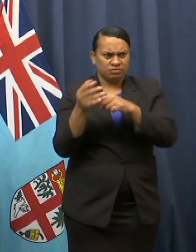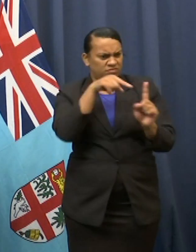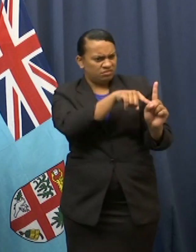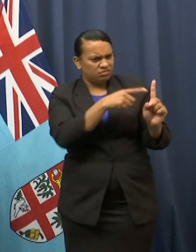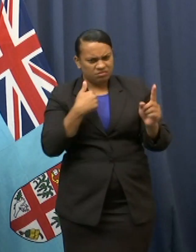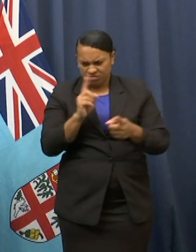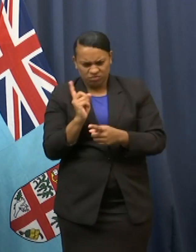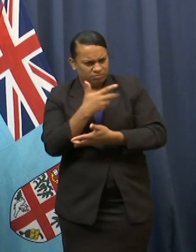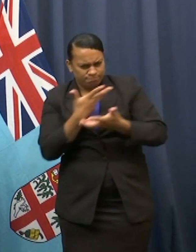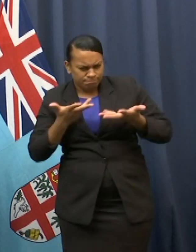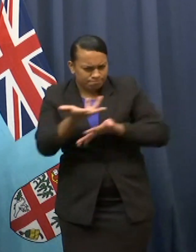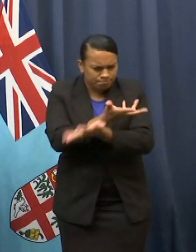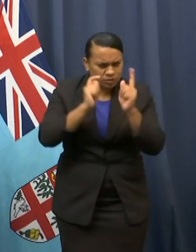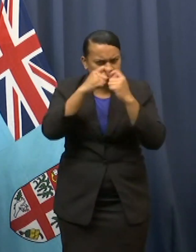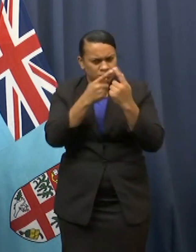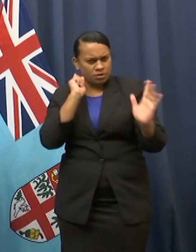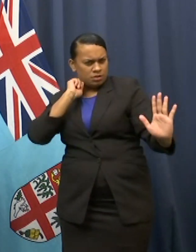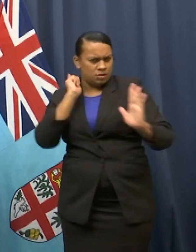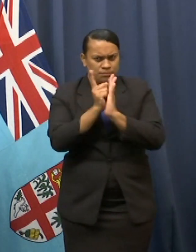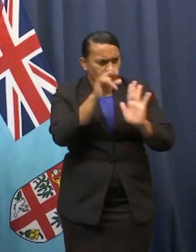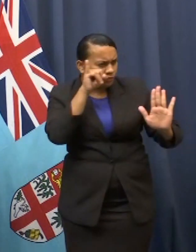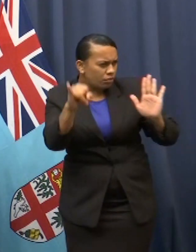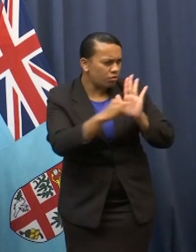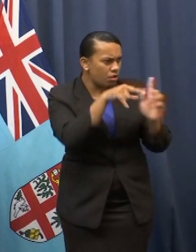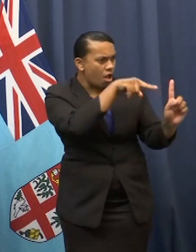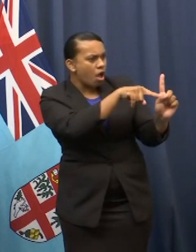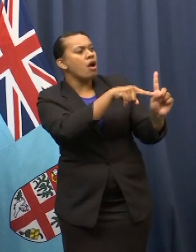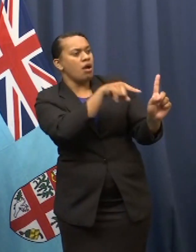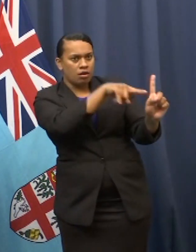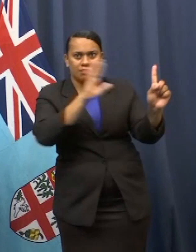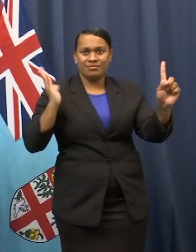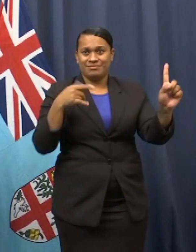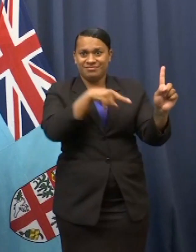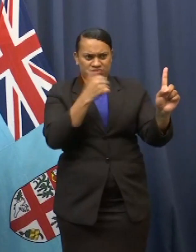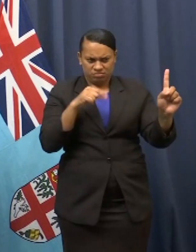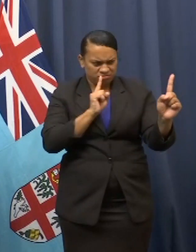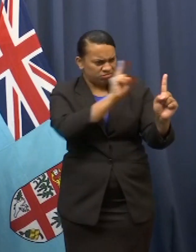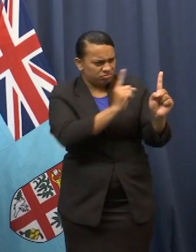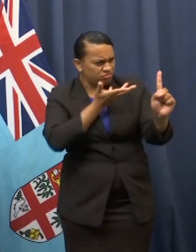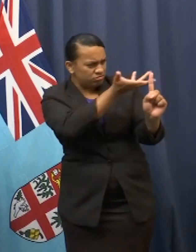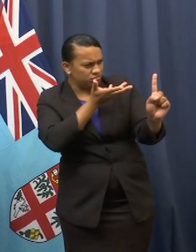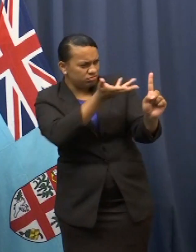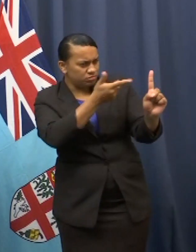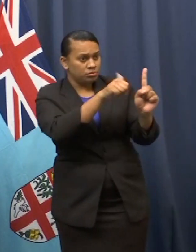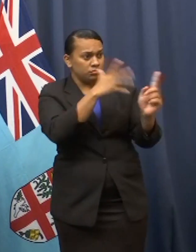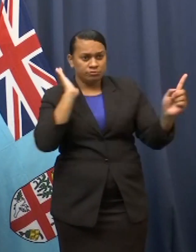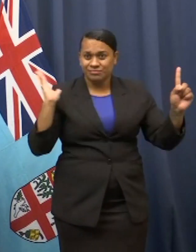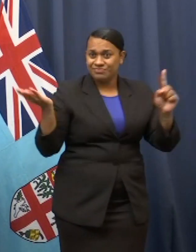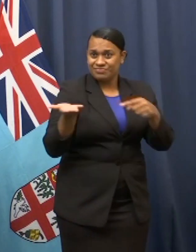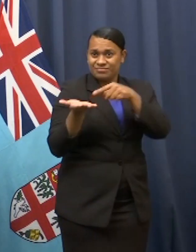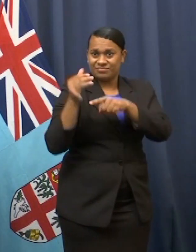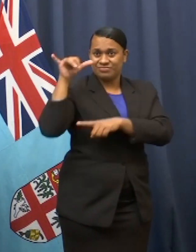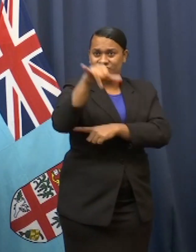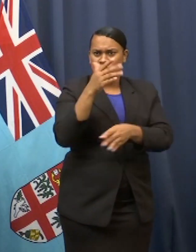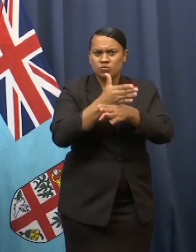began identifying all individuals who potentially came into contact with the patient during his servicing of 3 different flights: